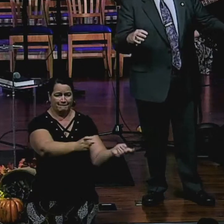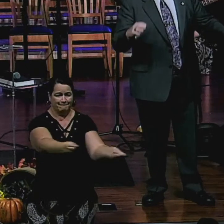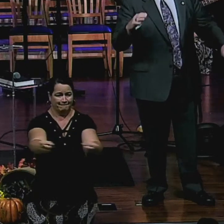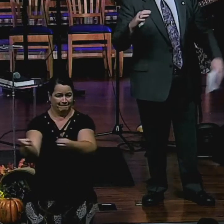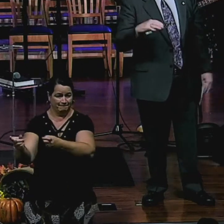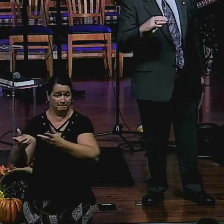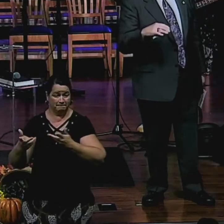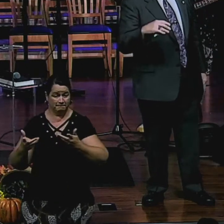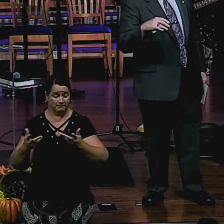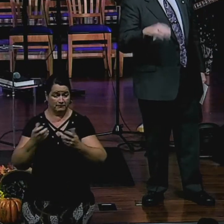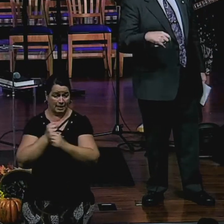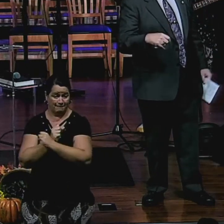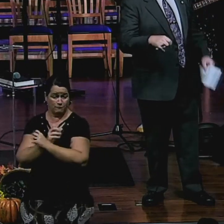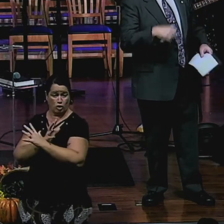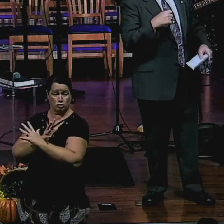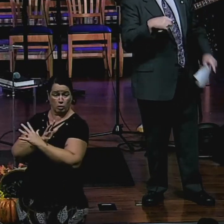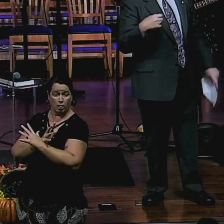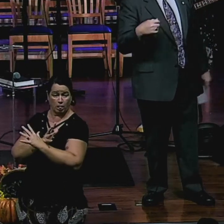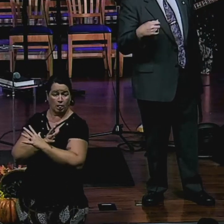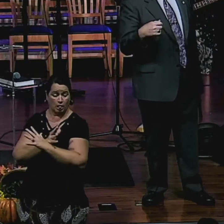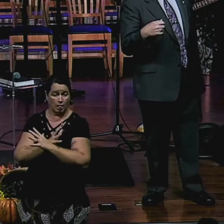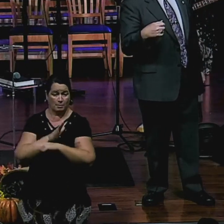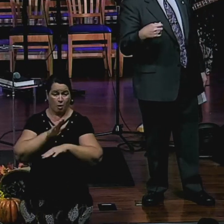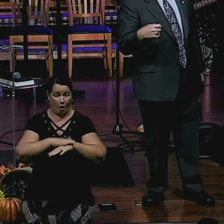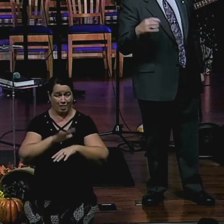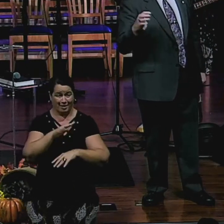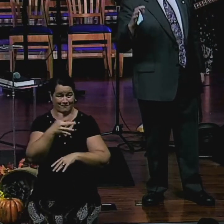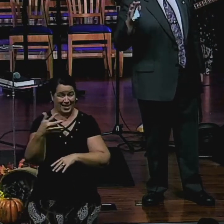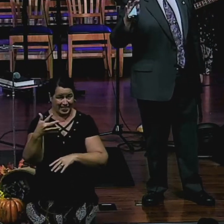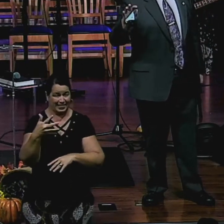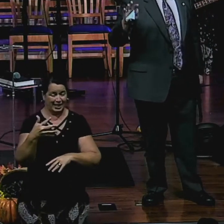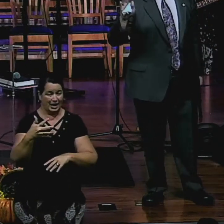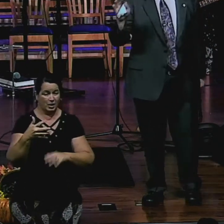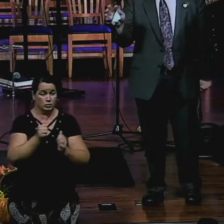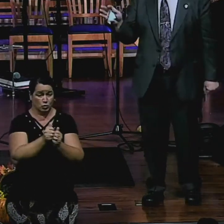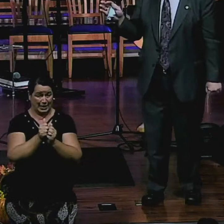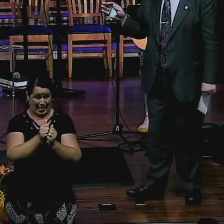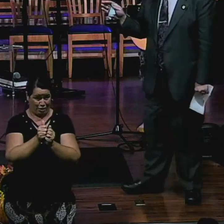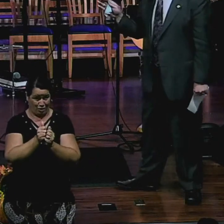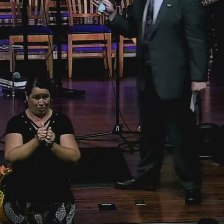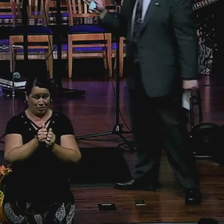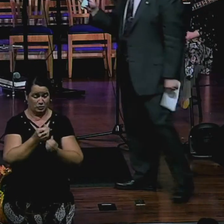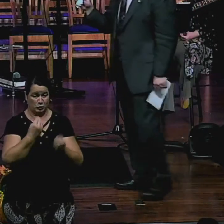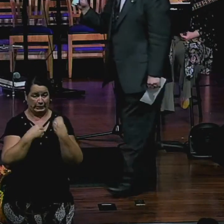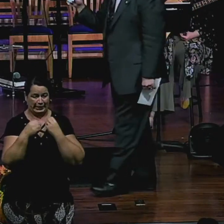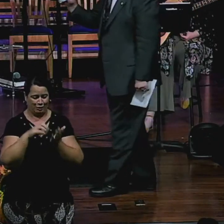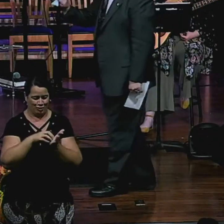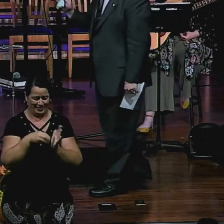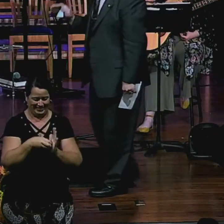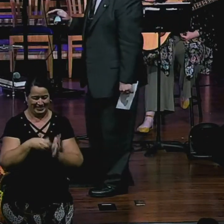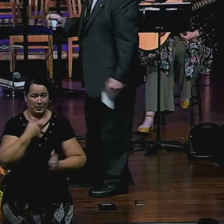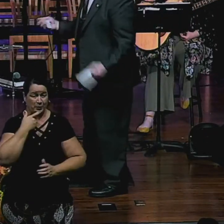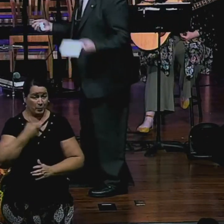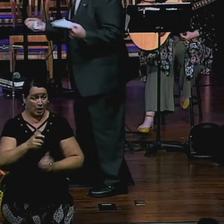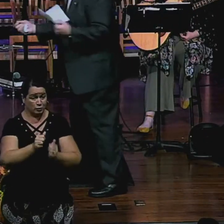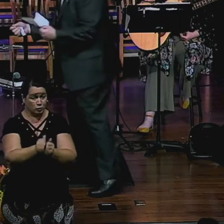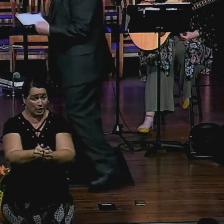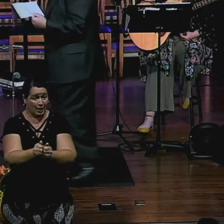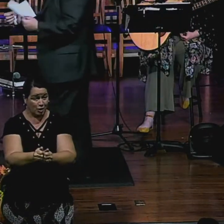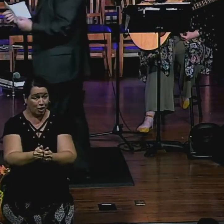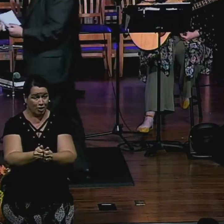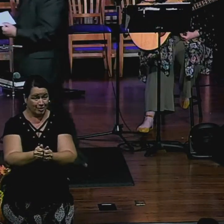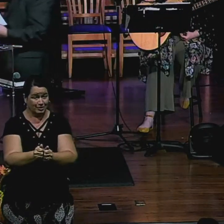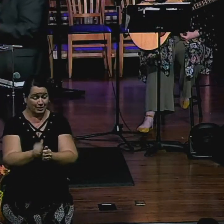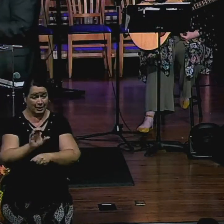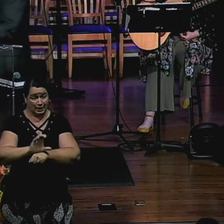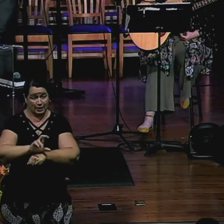virtual, but on the 5th, we're actually going to get together and have cookies. While we watch the thing virtually, we're actually,